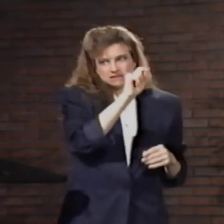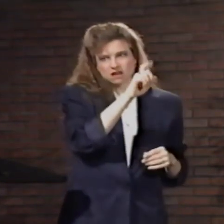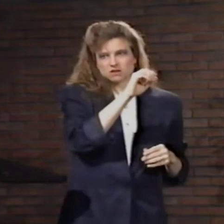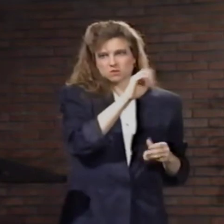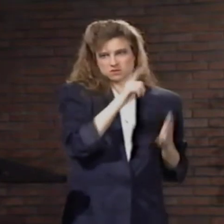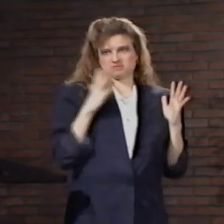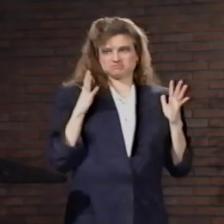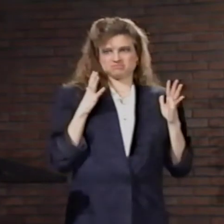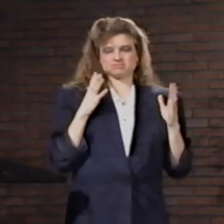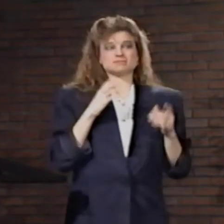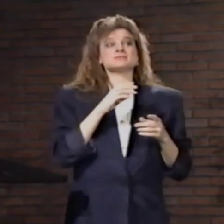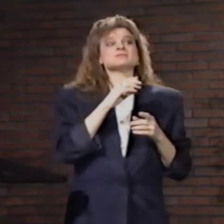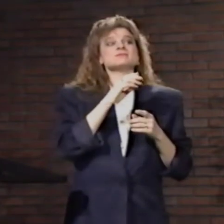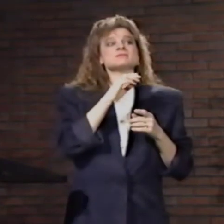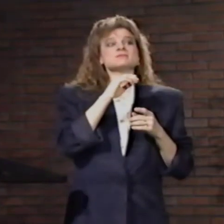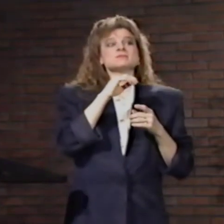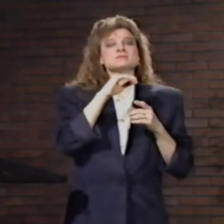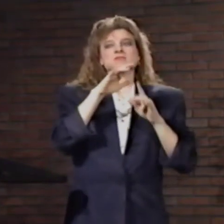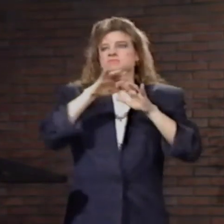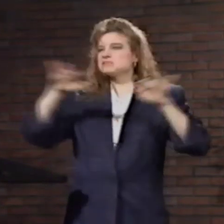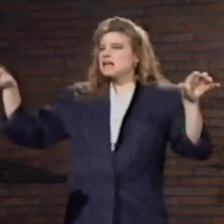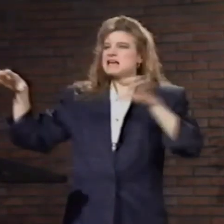talking about the federal government, just state and local government.